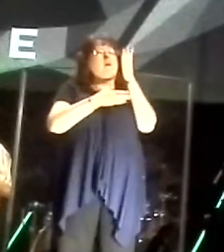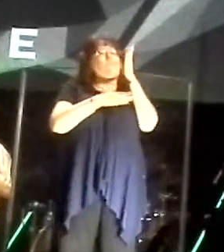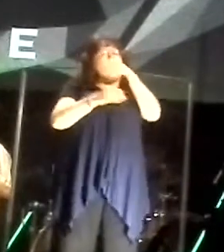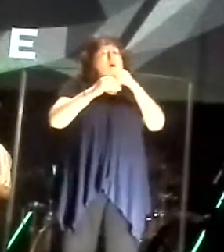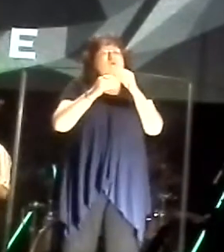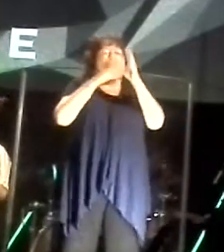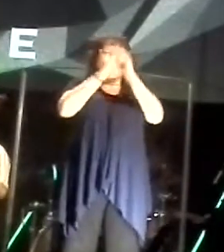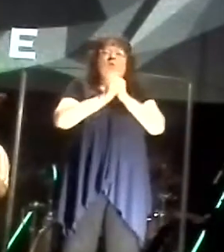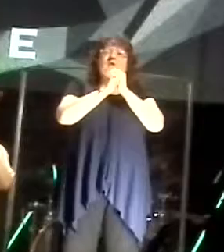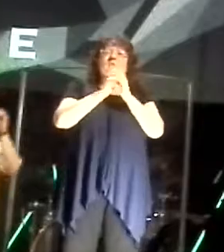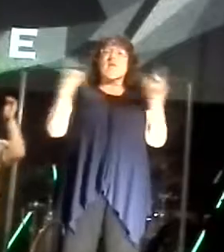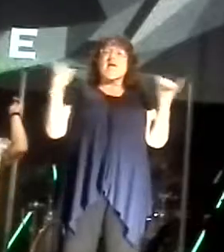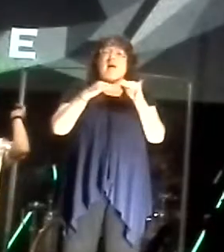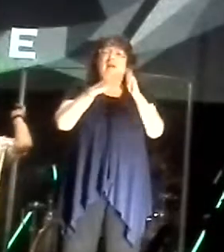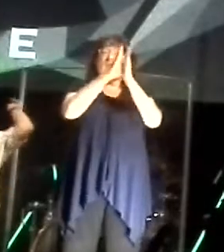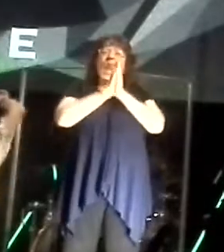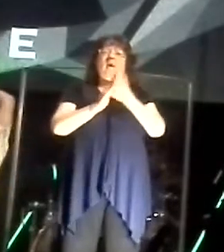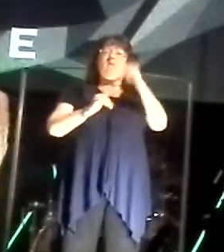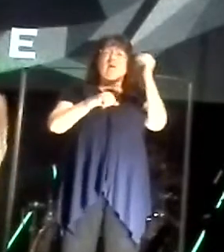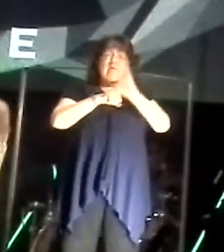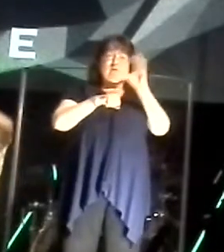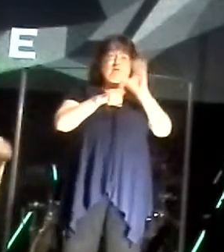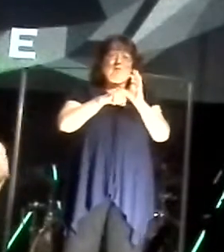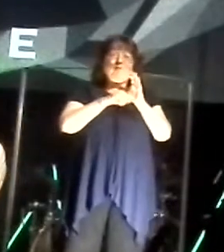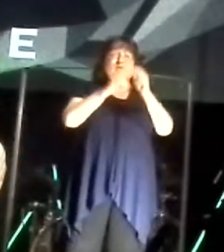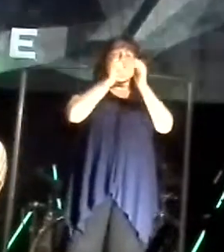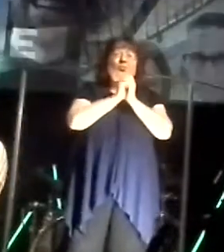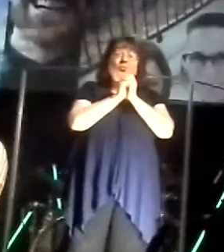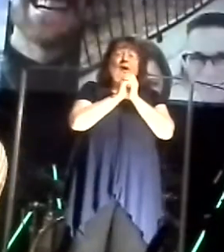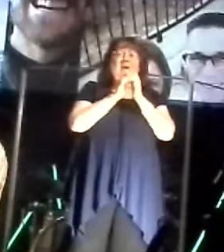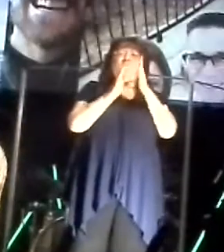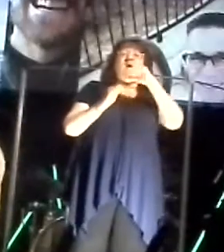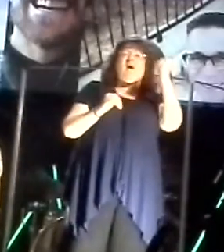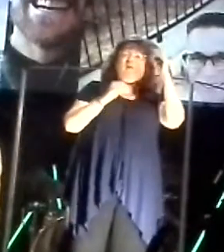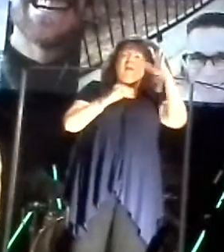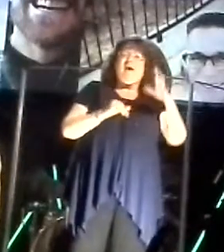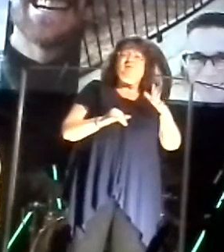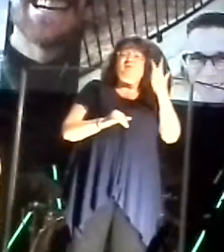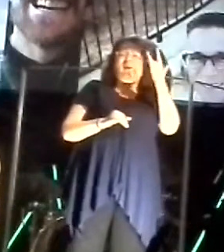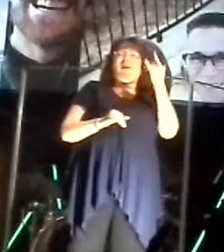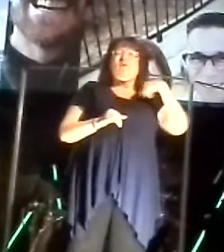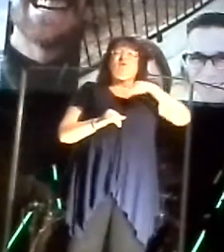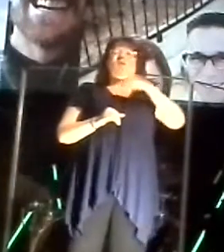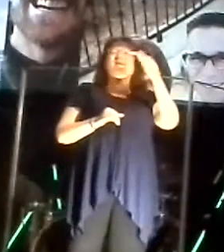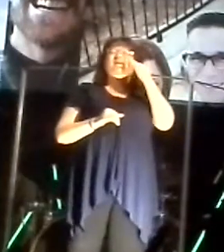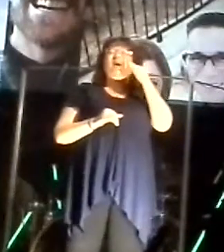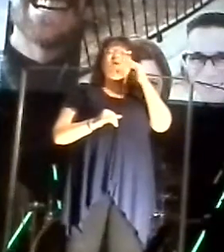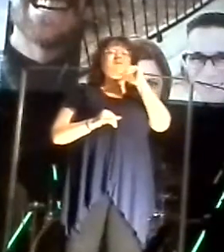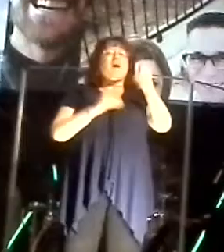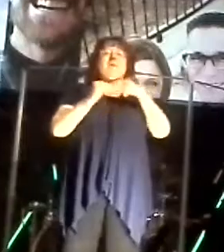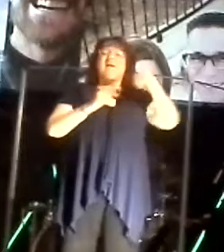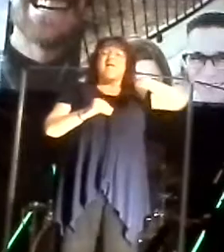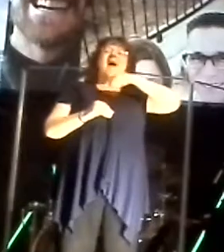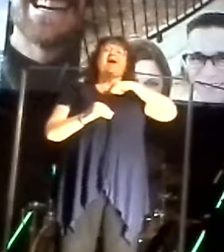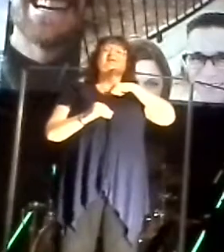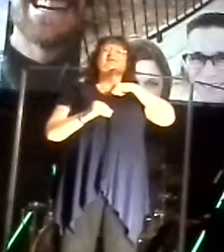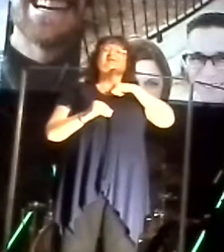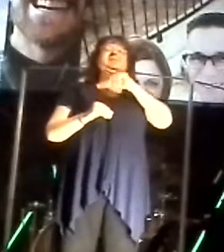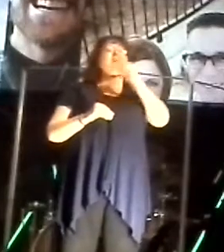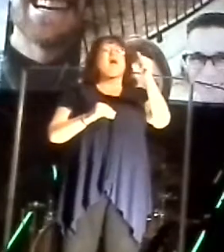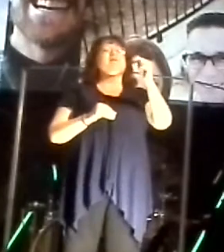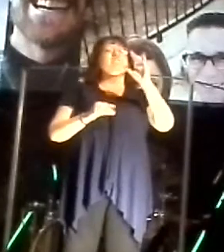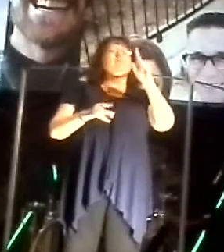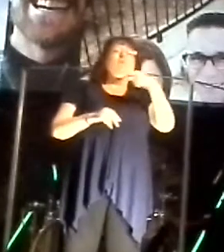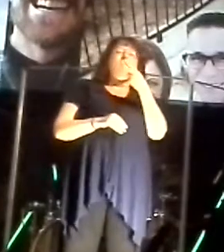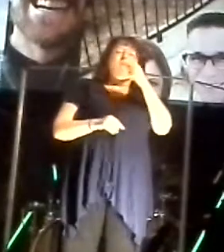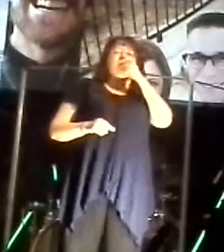we gather together and we pray for other churches, we pray for other pastors, because we know that it is not just about us. It is not just